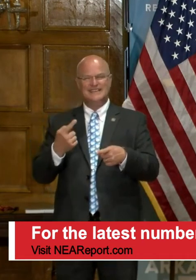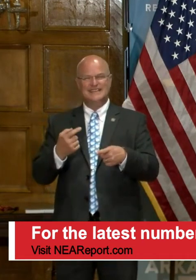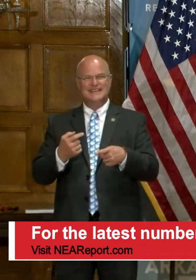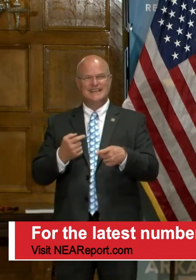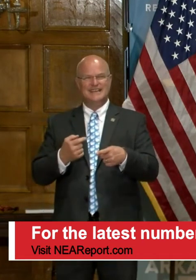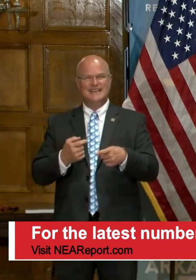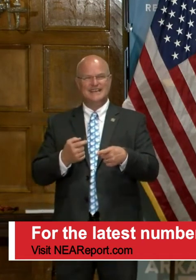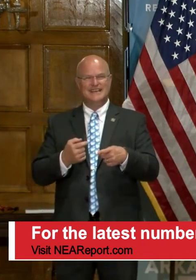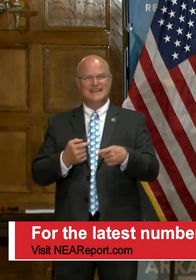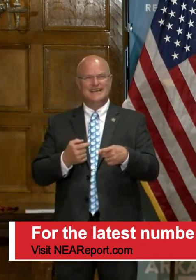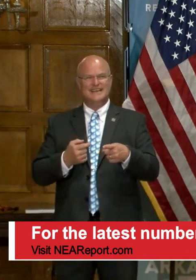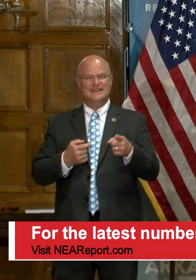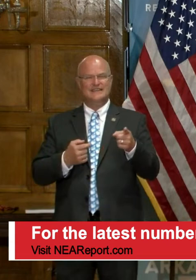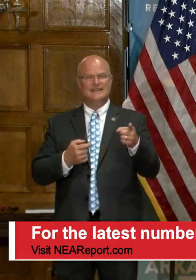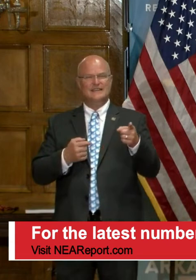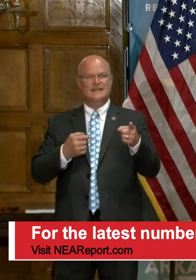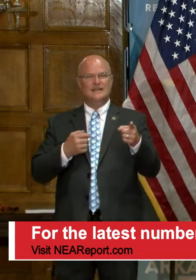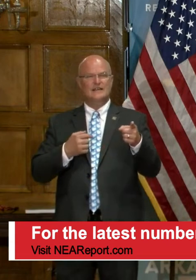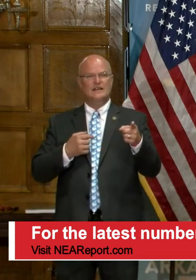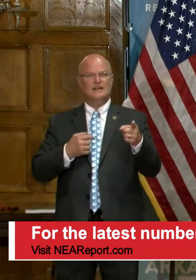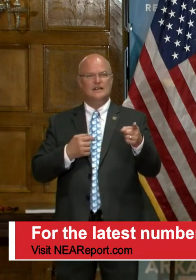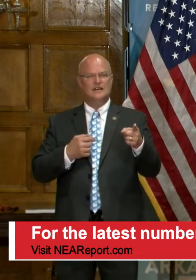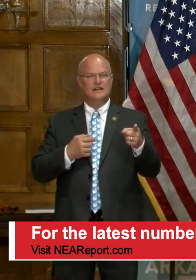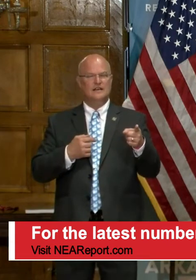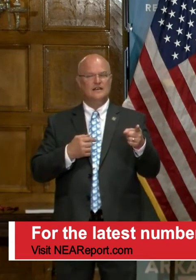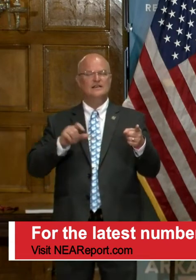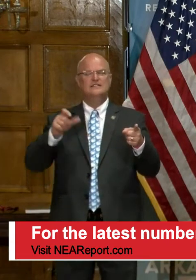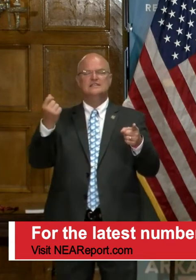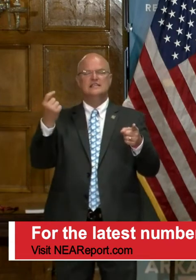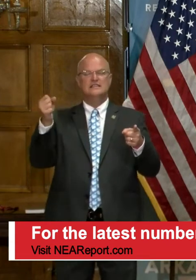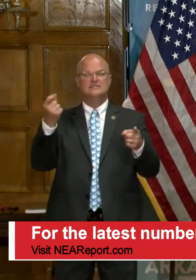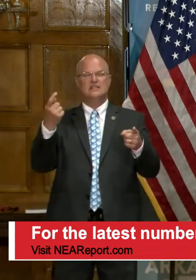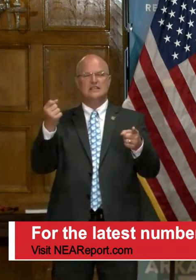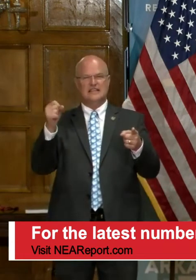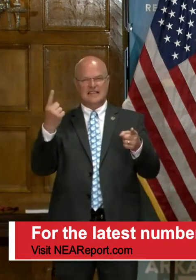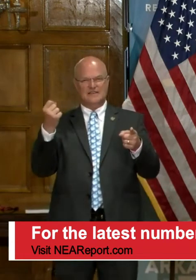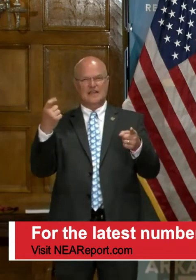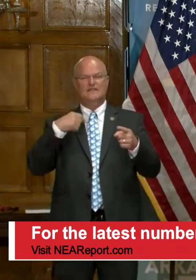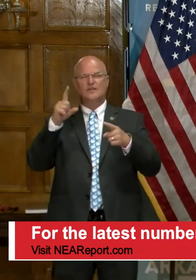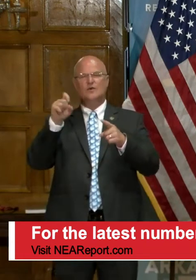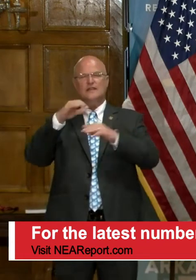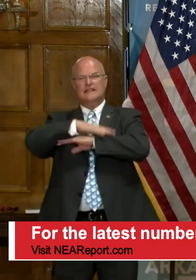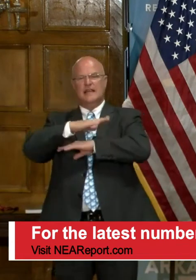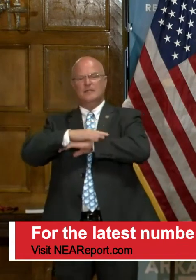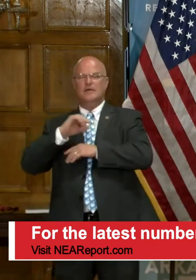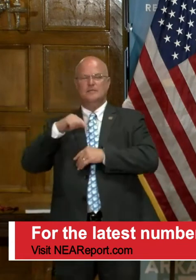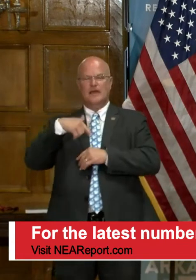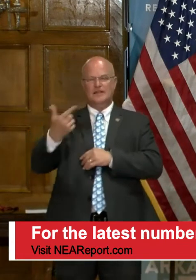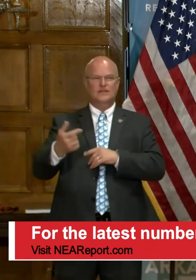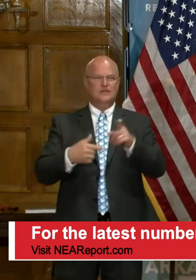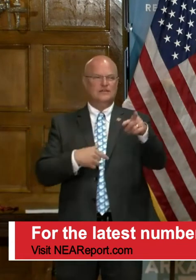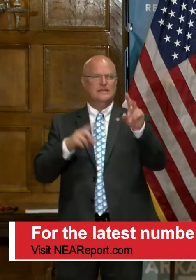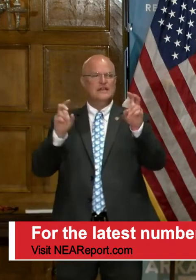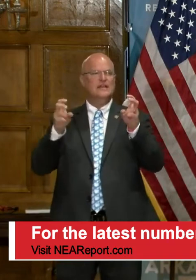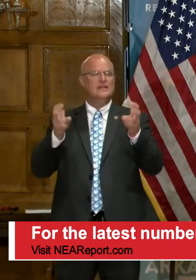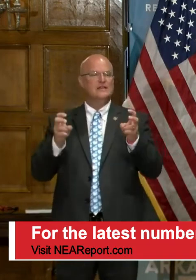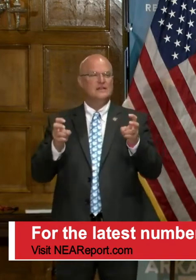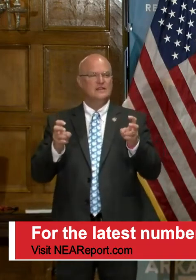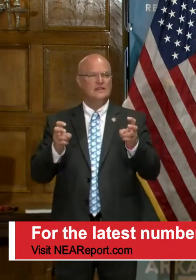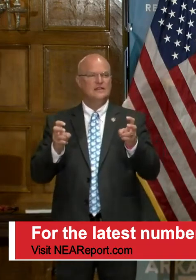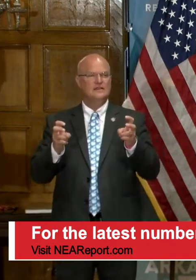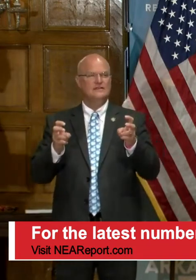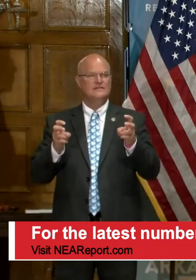This might be a question for Dr. Smith then. Just a second, Channel 11. We got one question at the table, then we'll come to you. In terms of testing